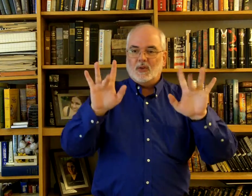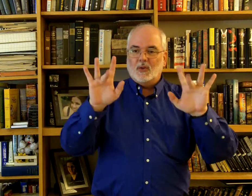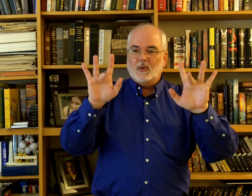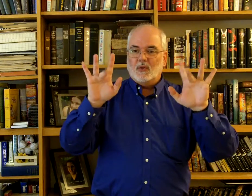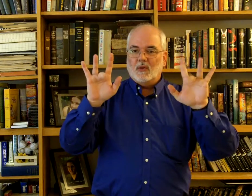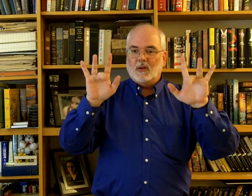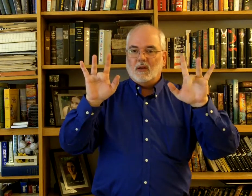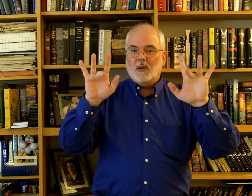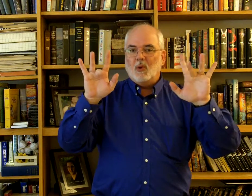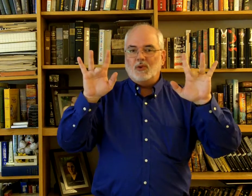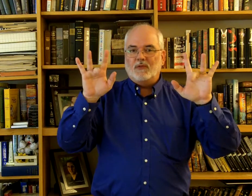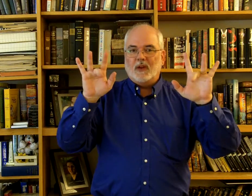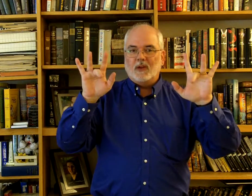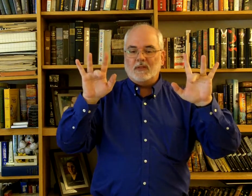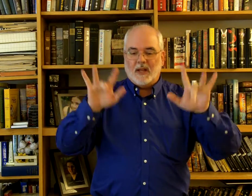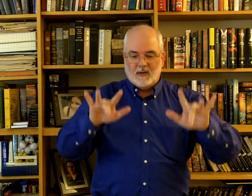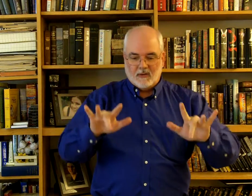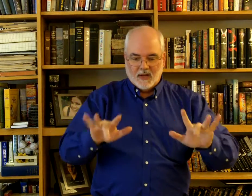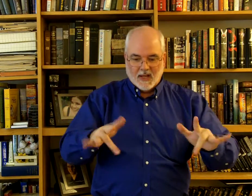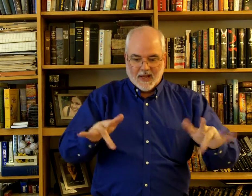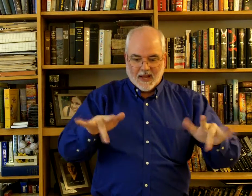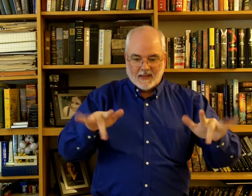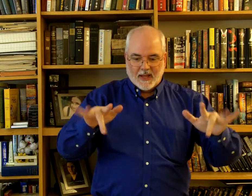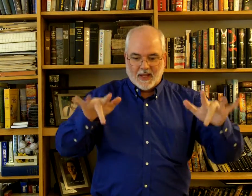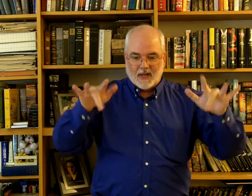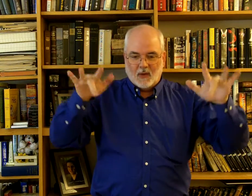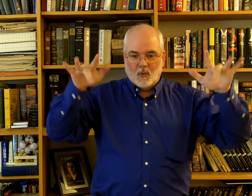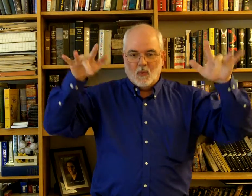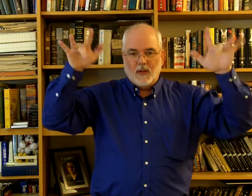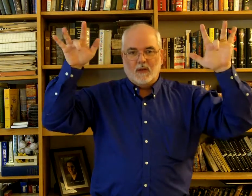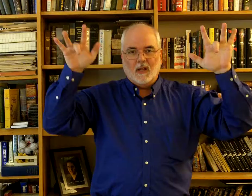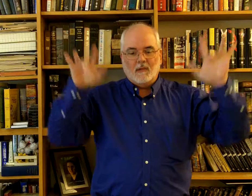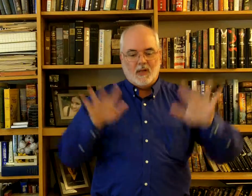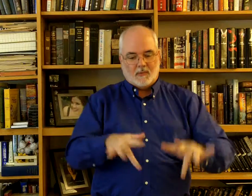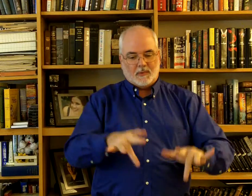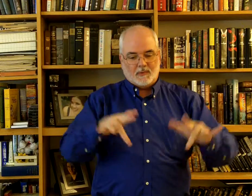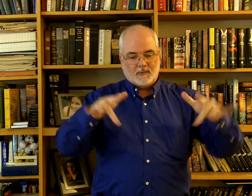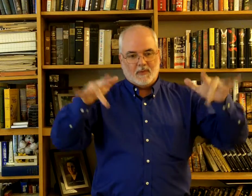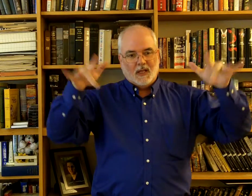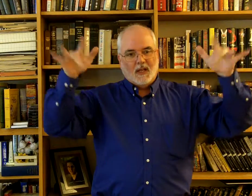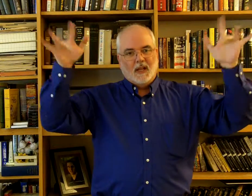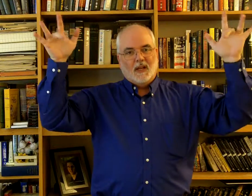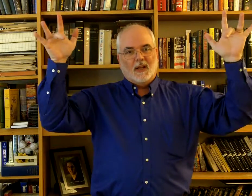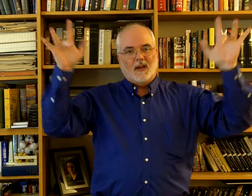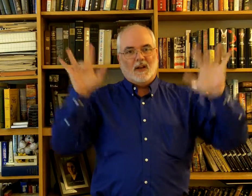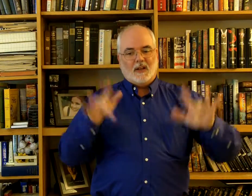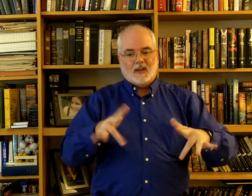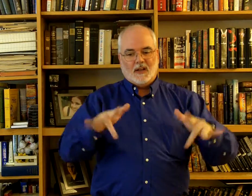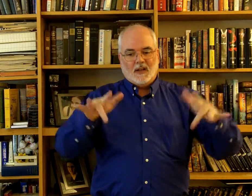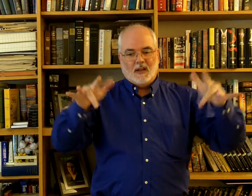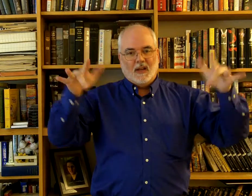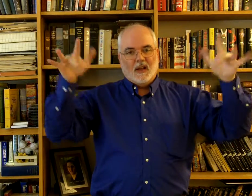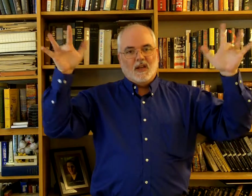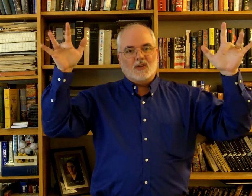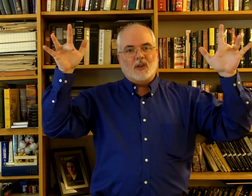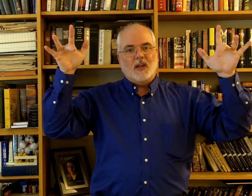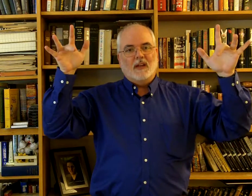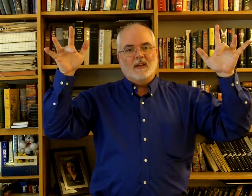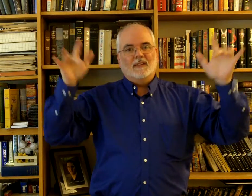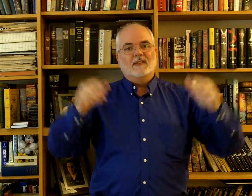two emotion fingers down, and they kind of wiggle coming up. Alright? Shining.